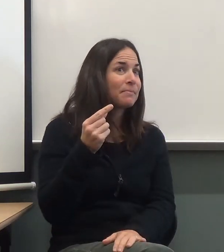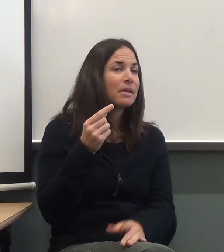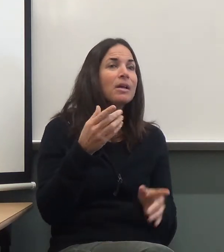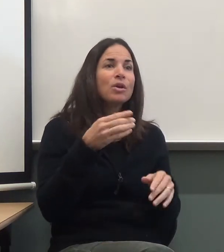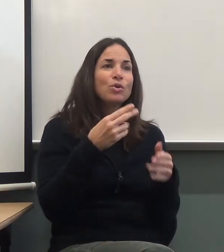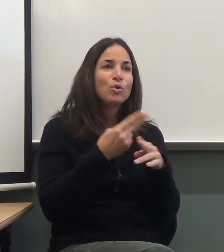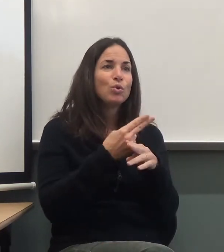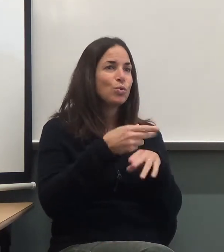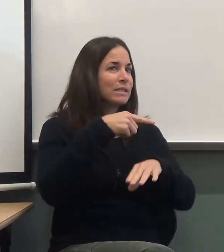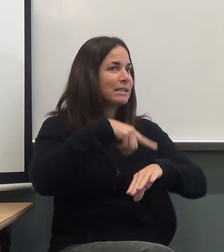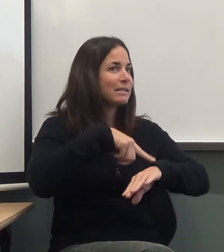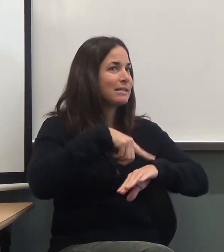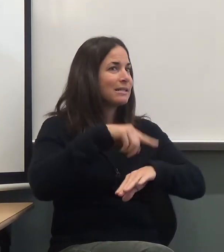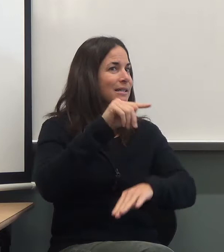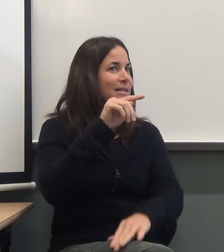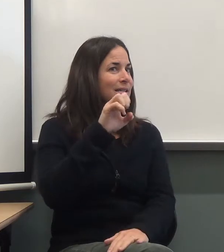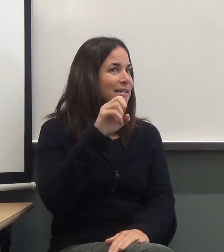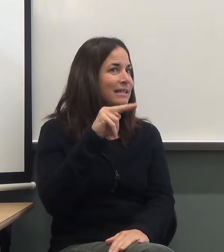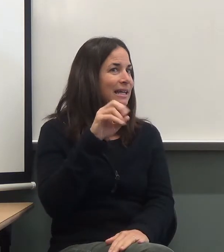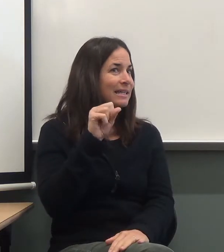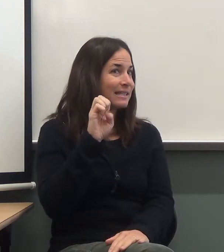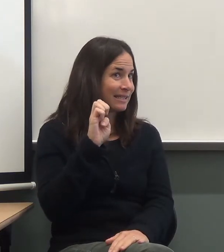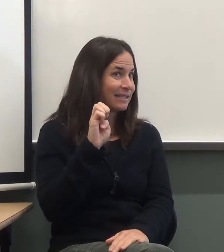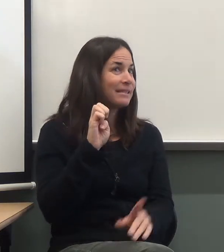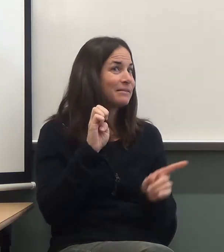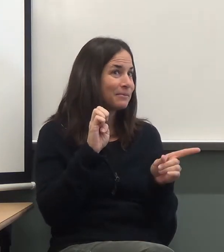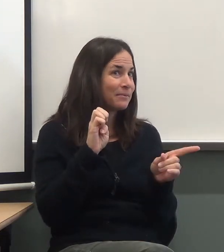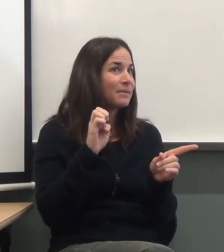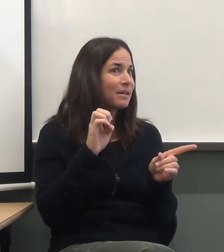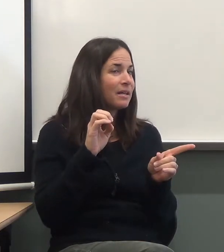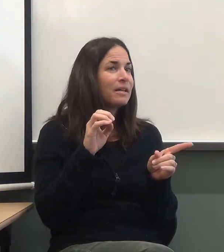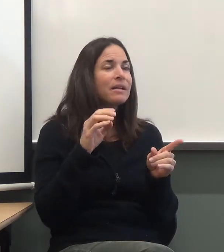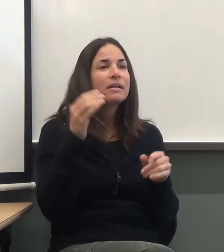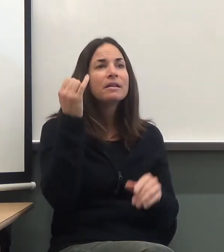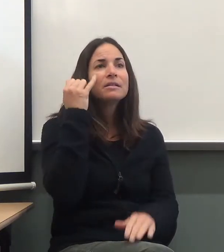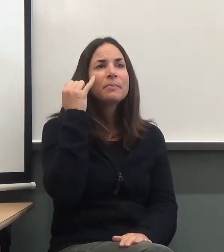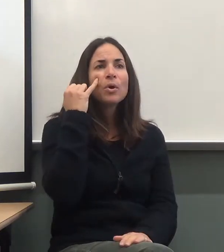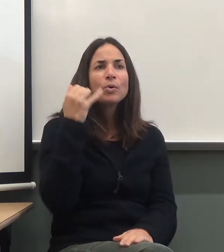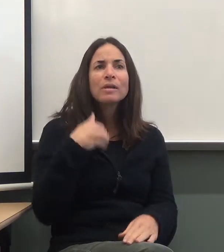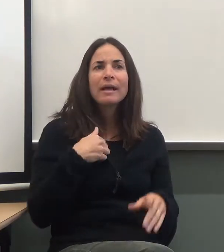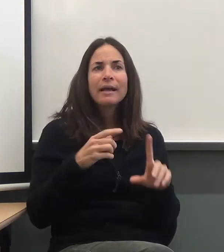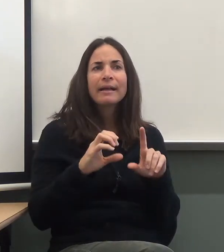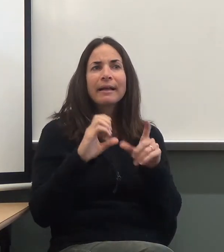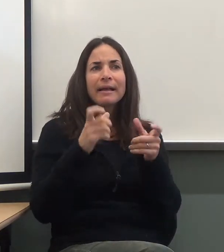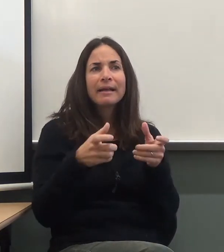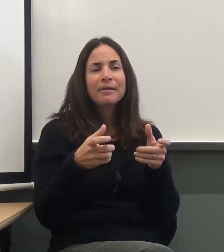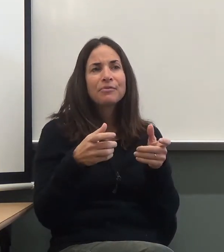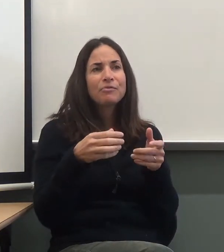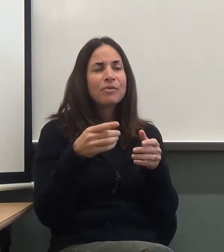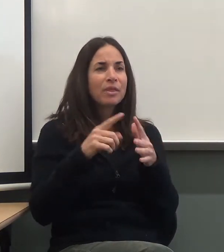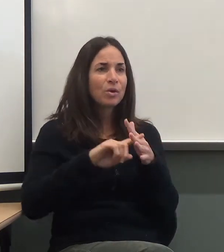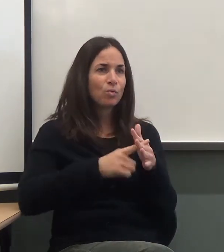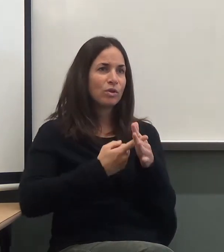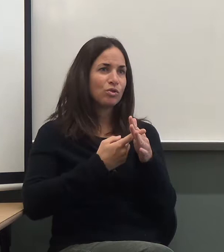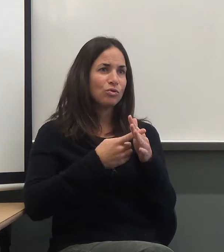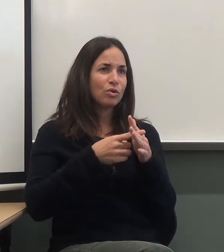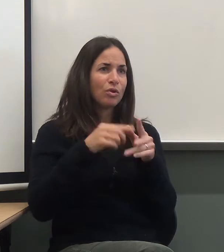there. What if I'm giving the original version of the